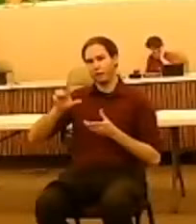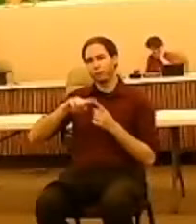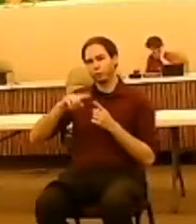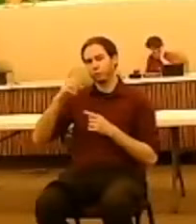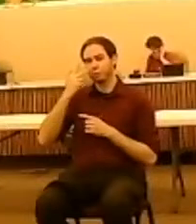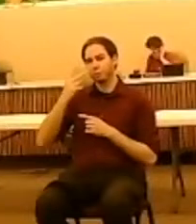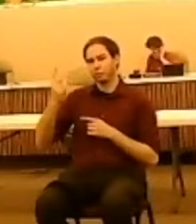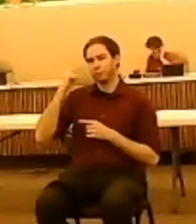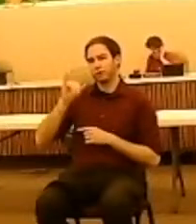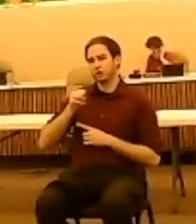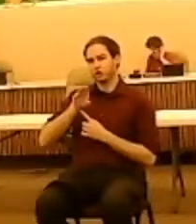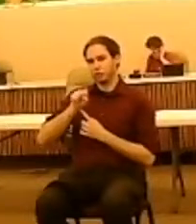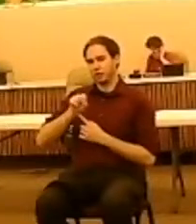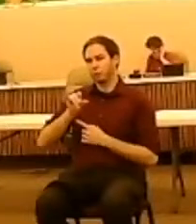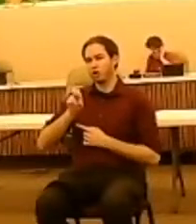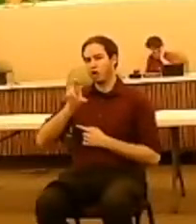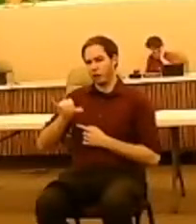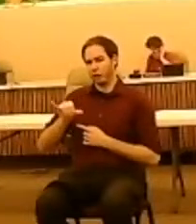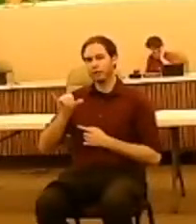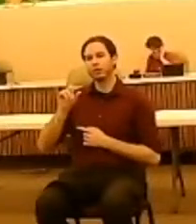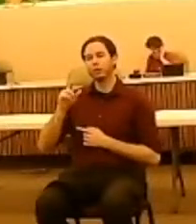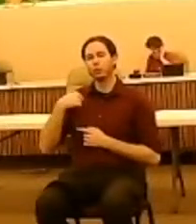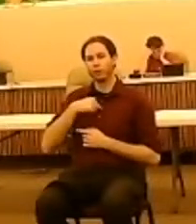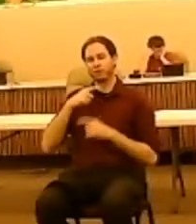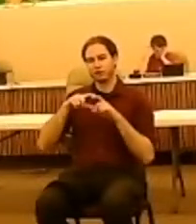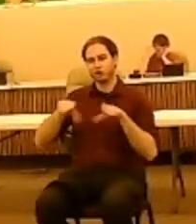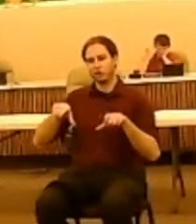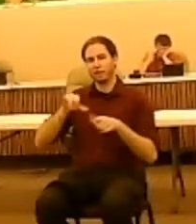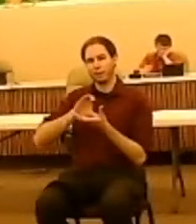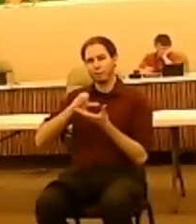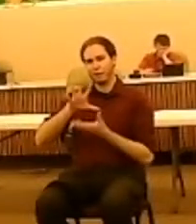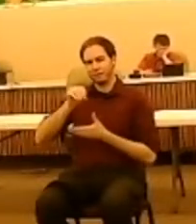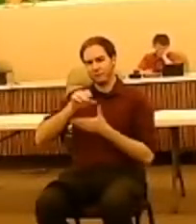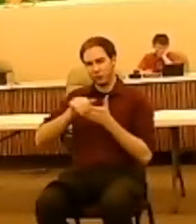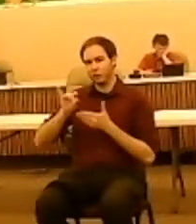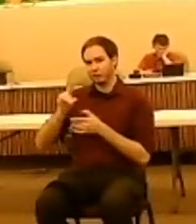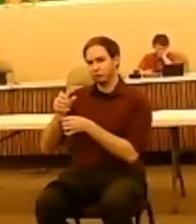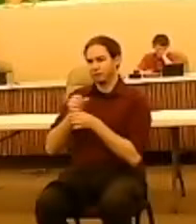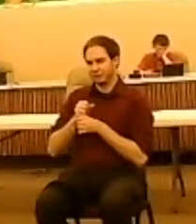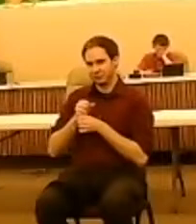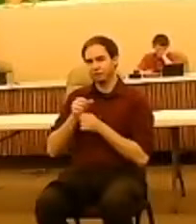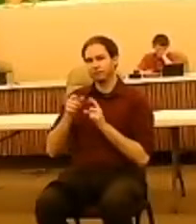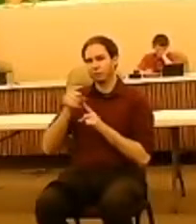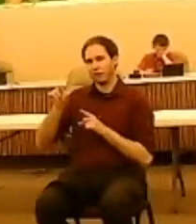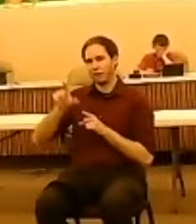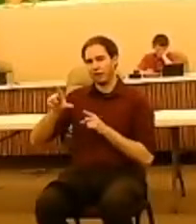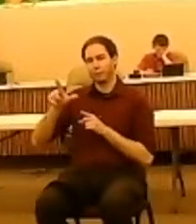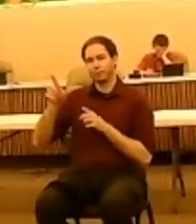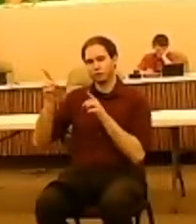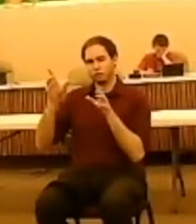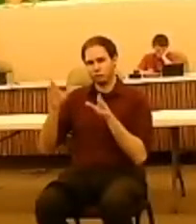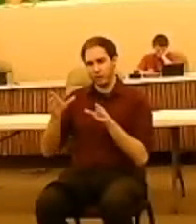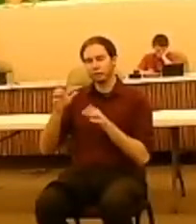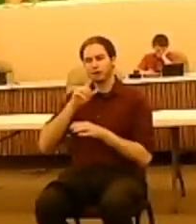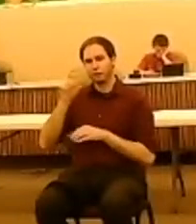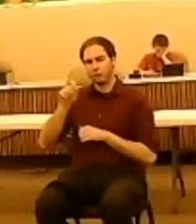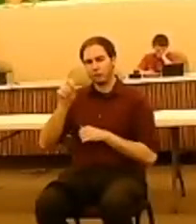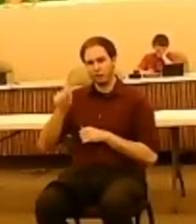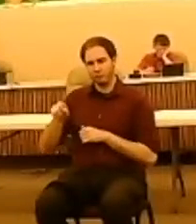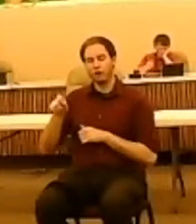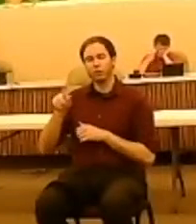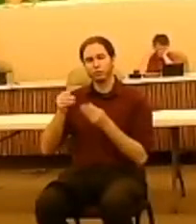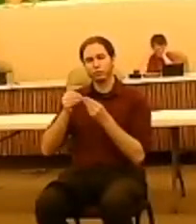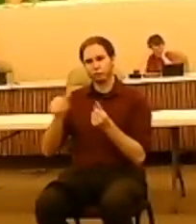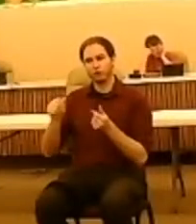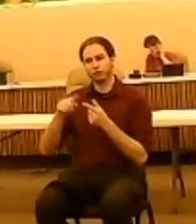of James Scanardi. And whereas a check in the amount of $50 has been received by the library director, therefore be it resolved